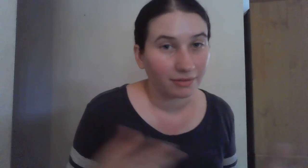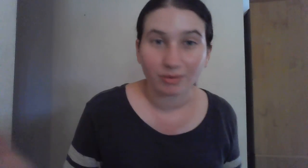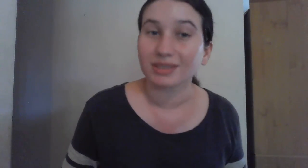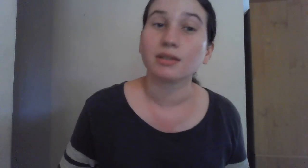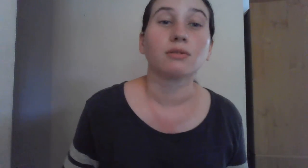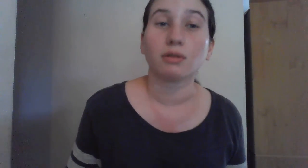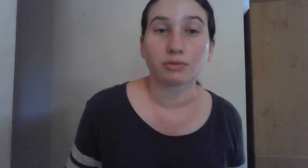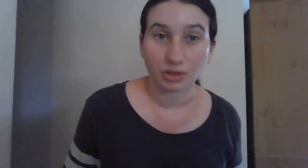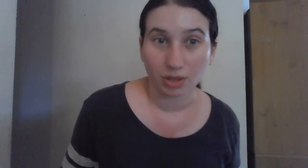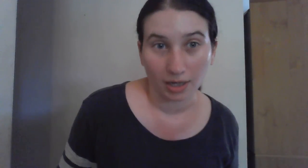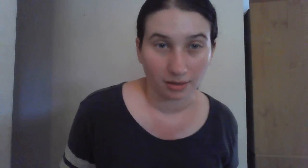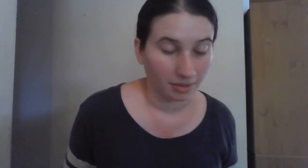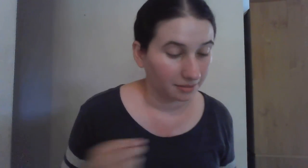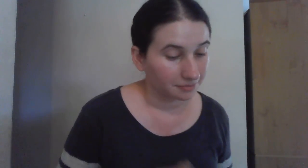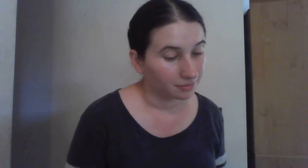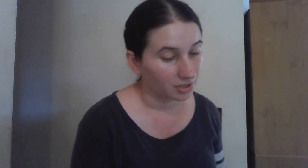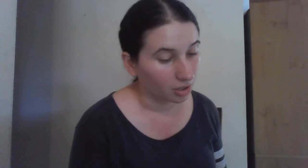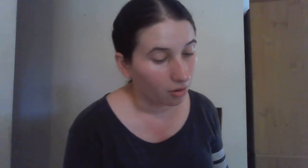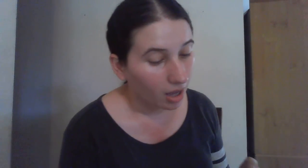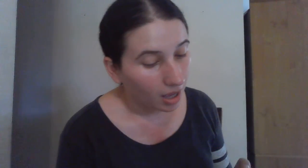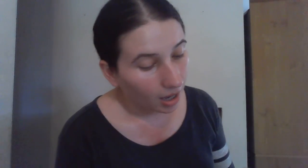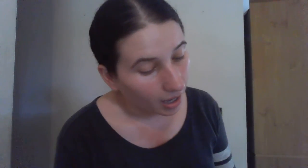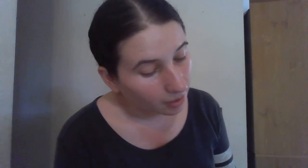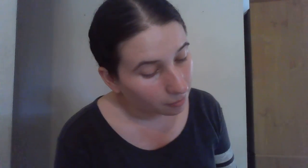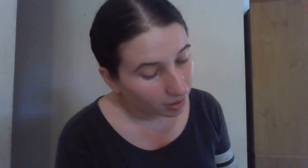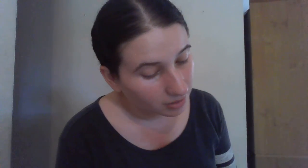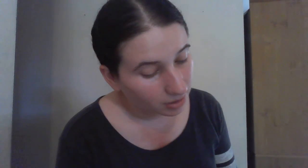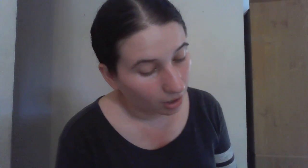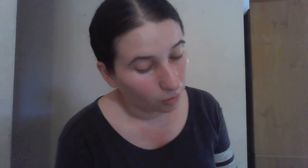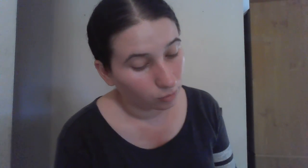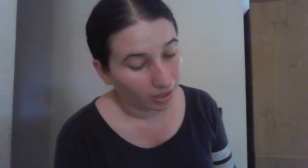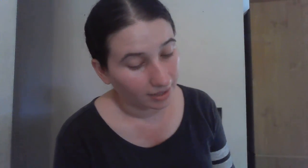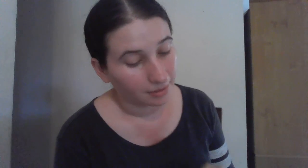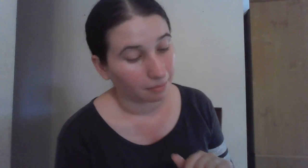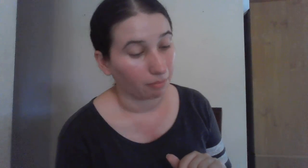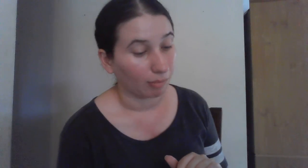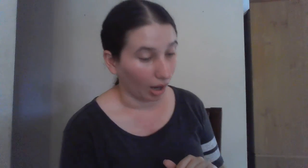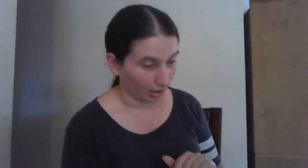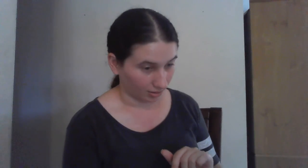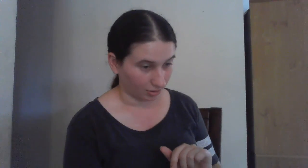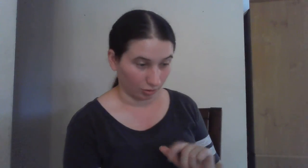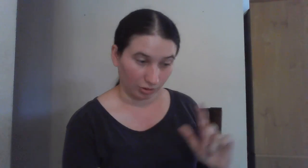everyone still knows what you're talking about. So, I want a red box. You could